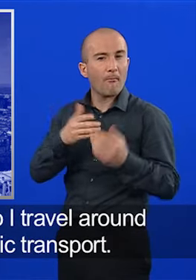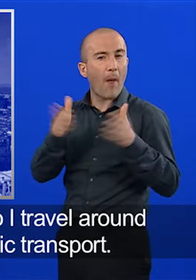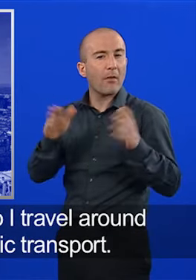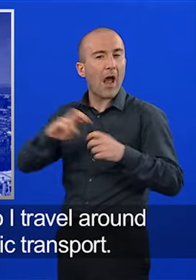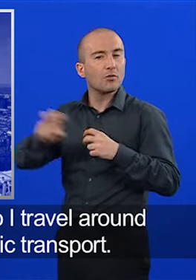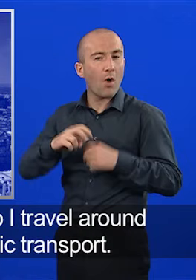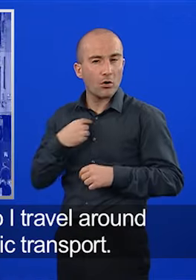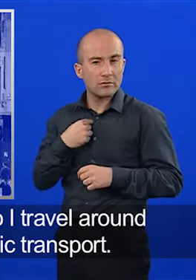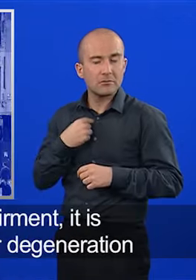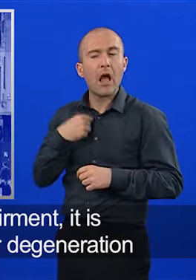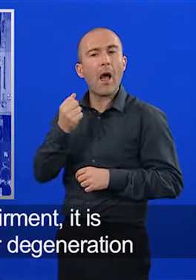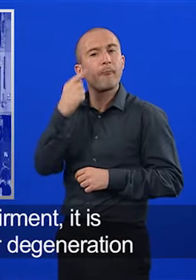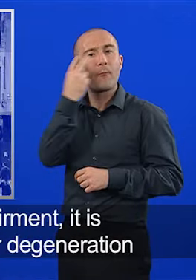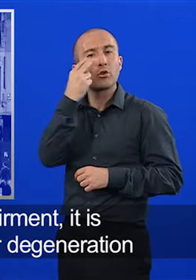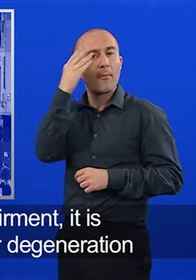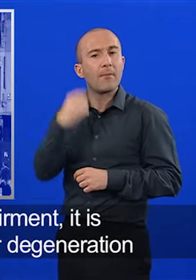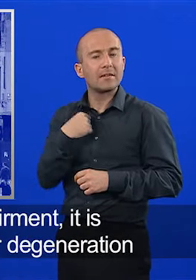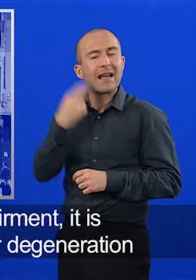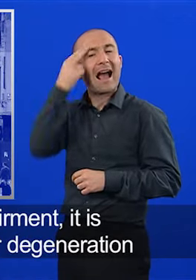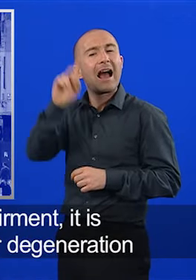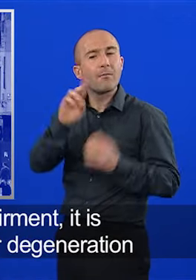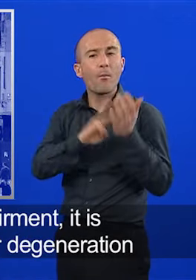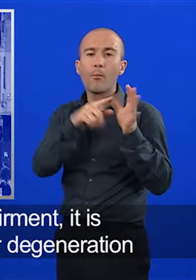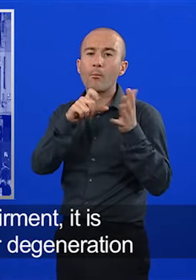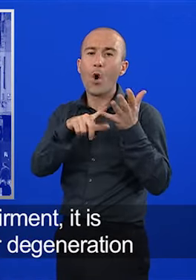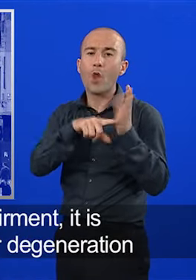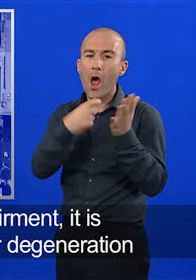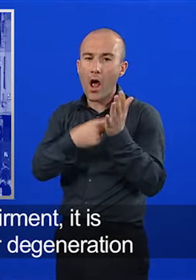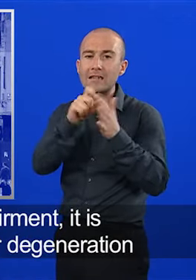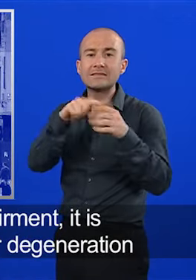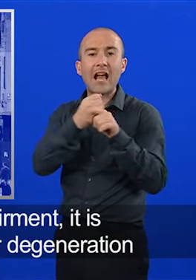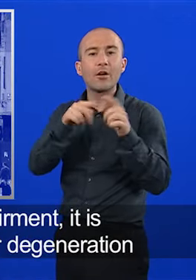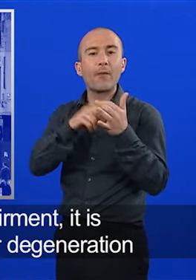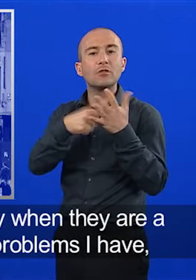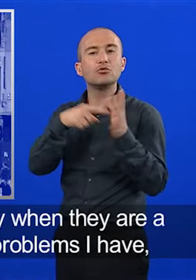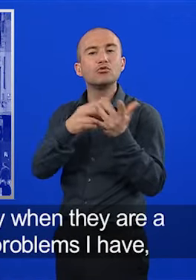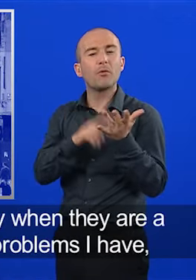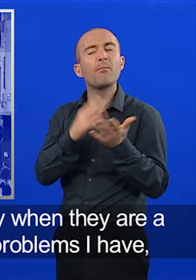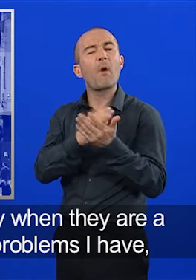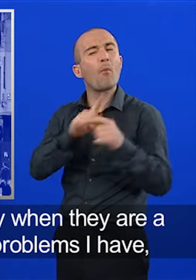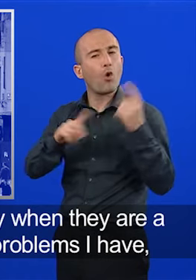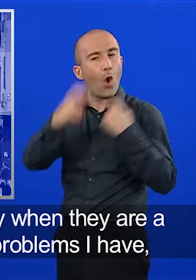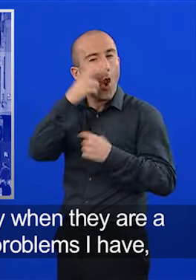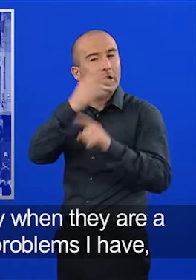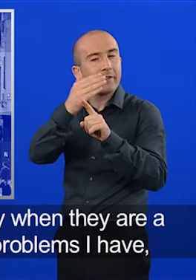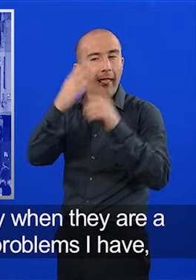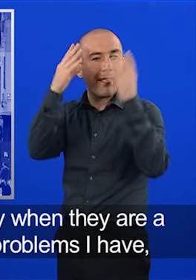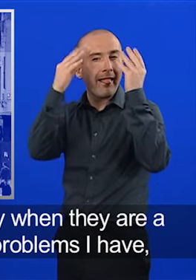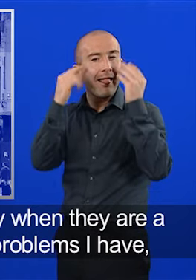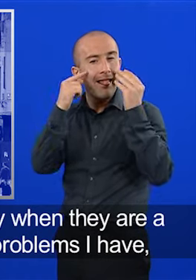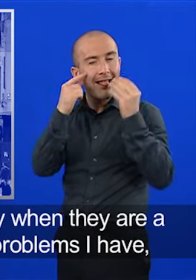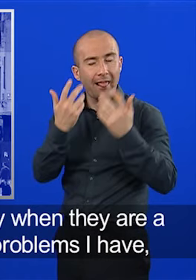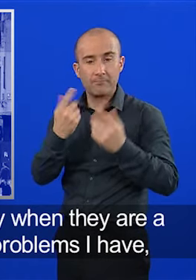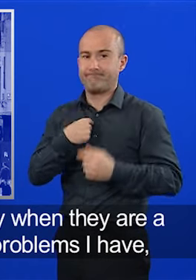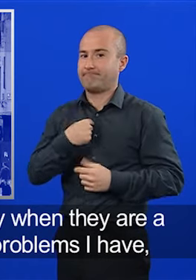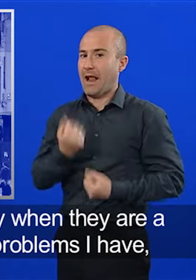public transport. I have a visual impairment. It's an issue called macular degeneration, which people generally get when they're a lot older.